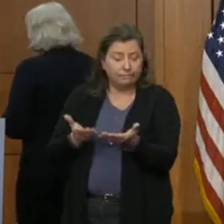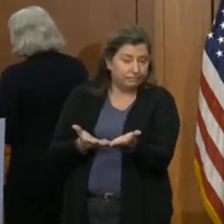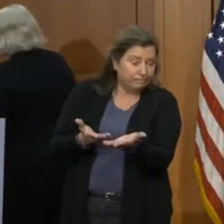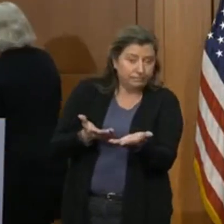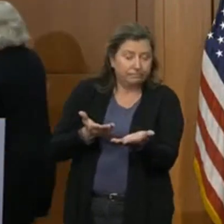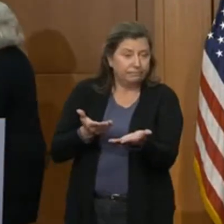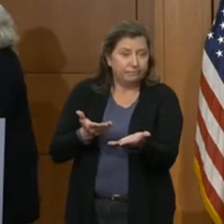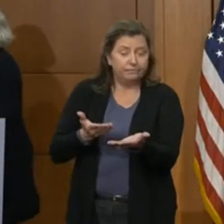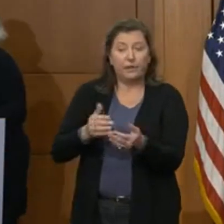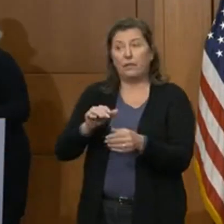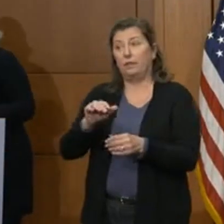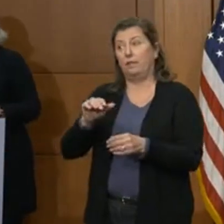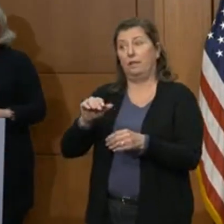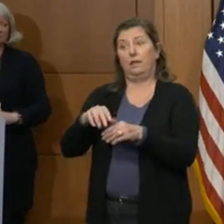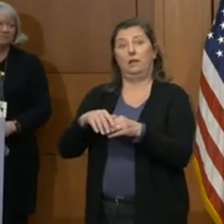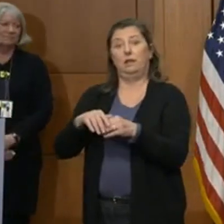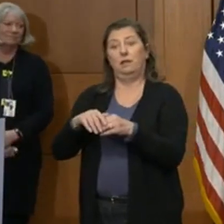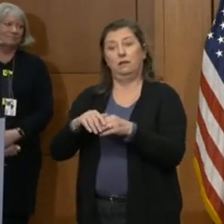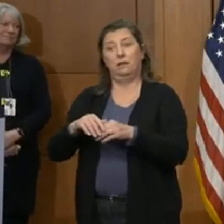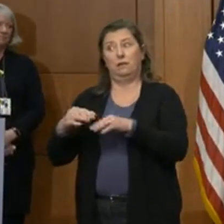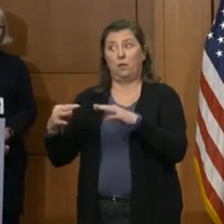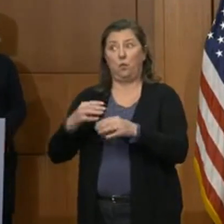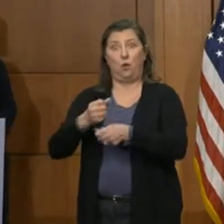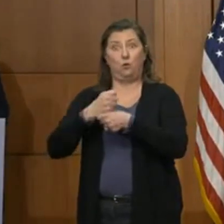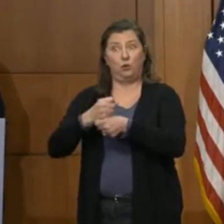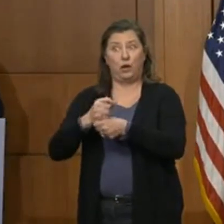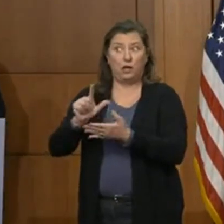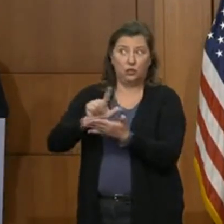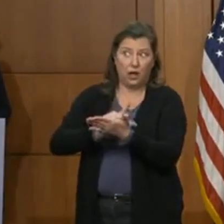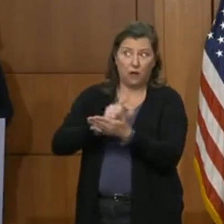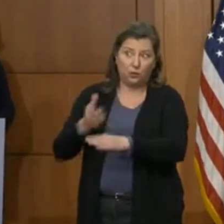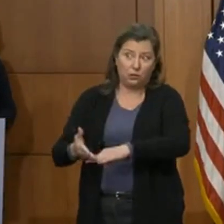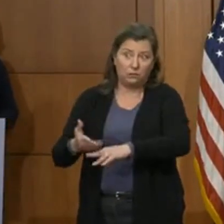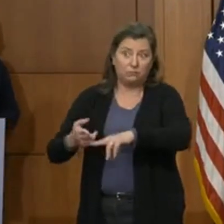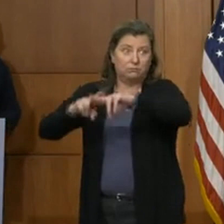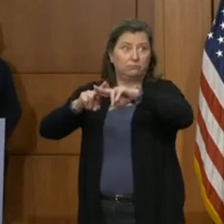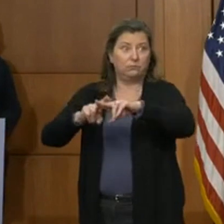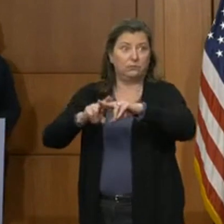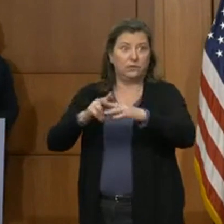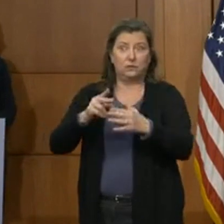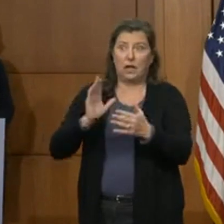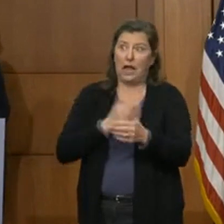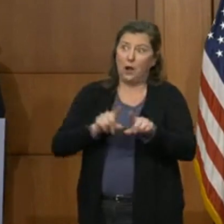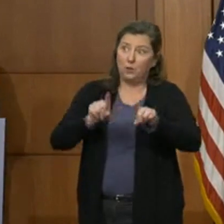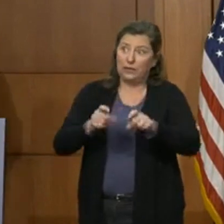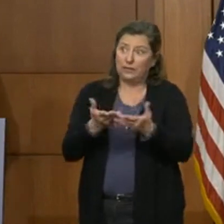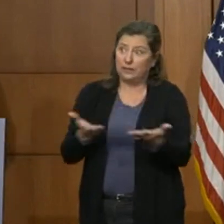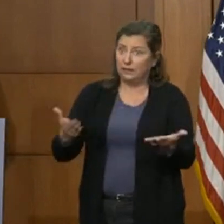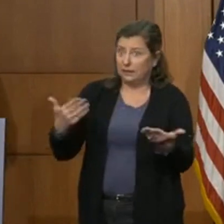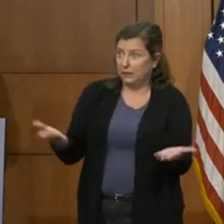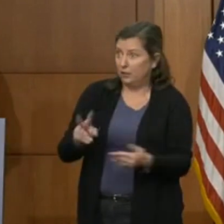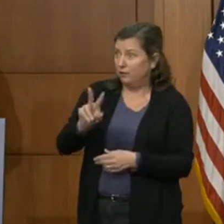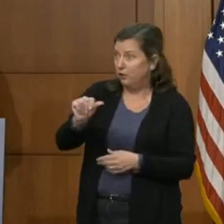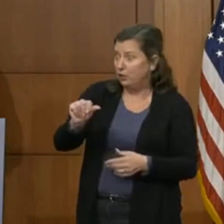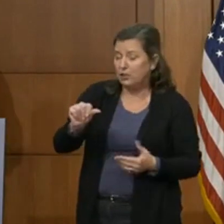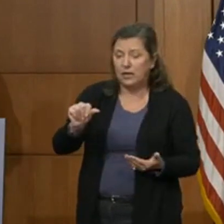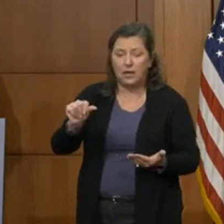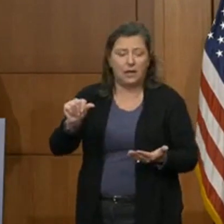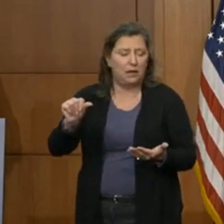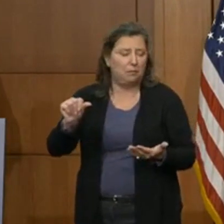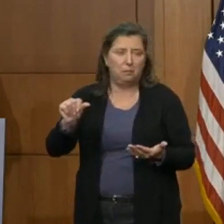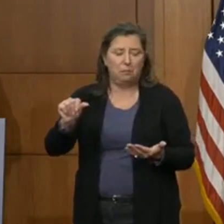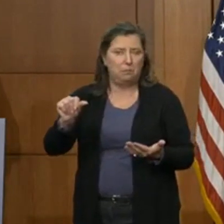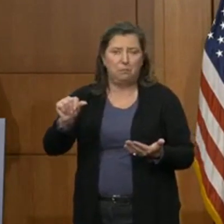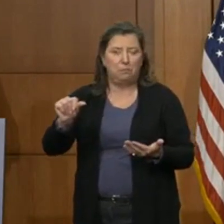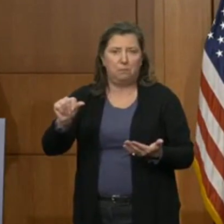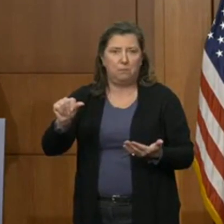of the War Production Act increasing testing supplies here in Virginia? And we can't, I can't point to